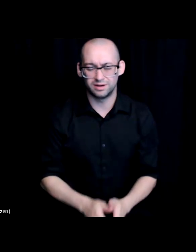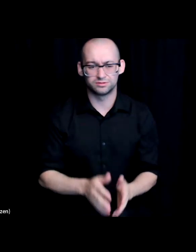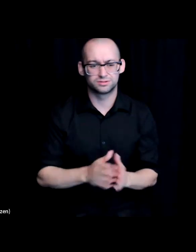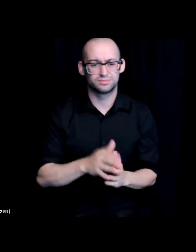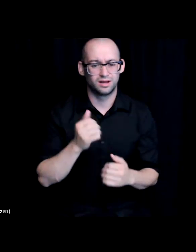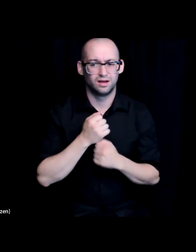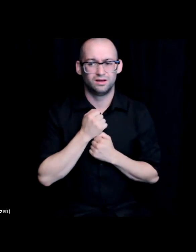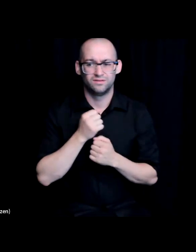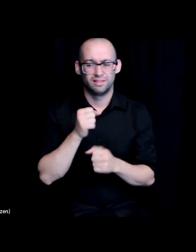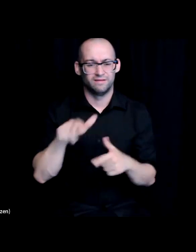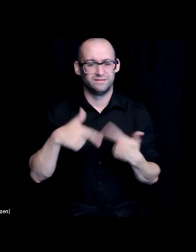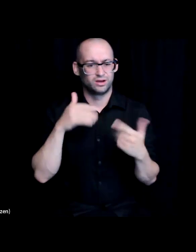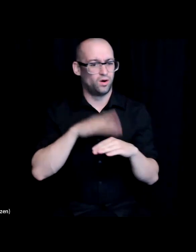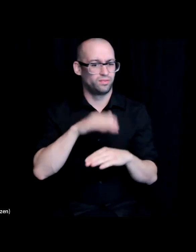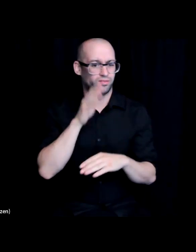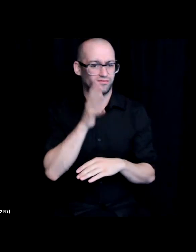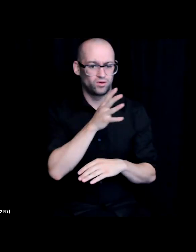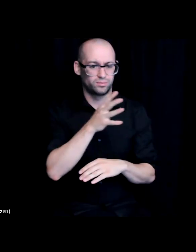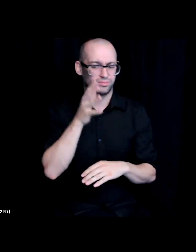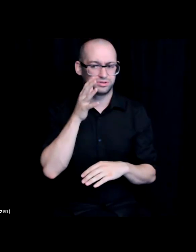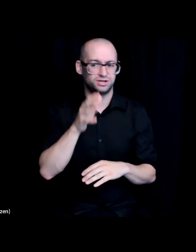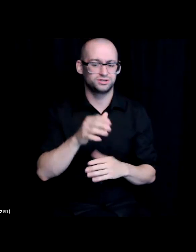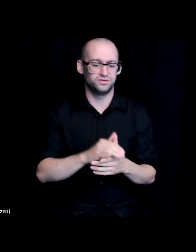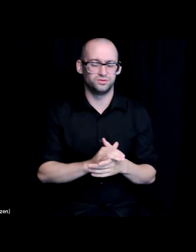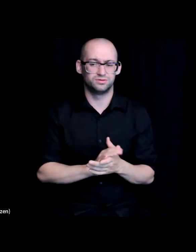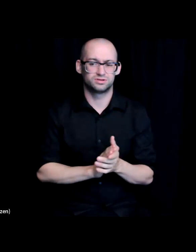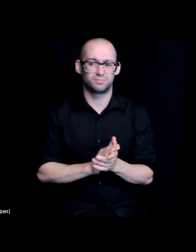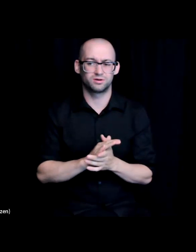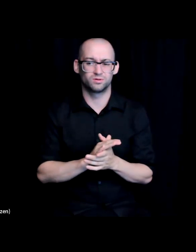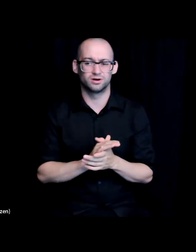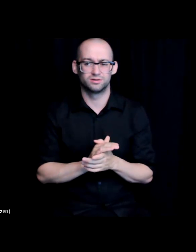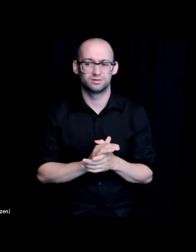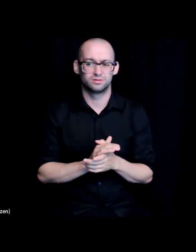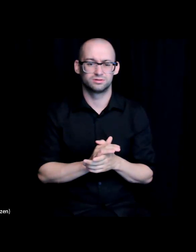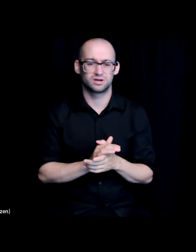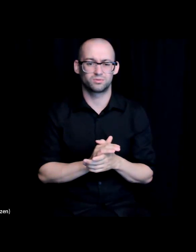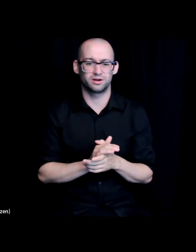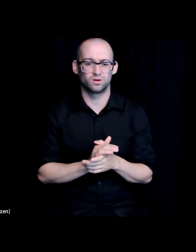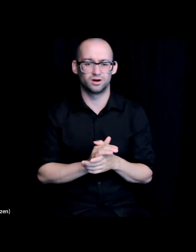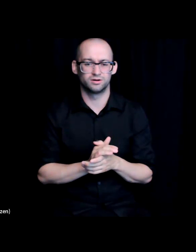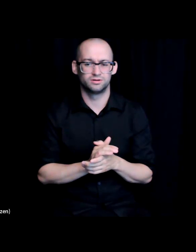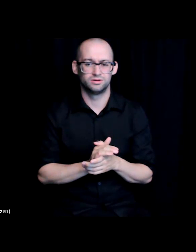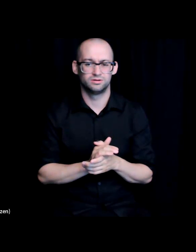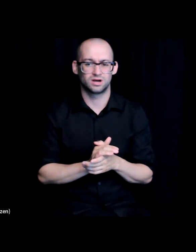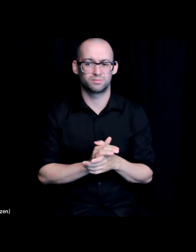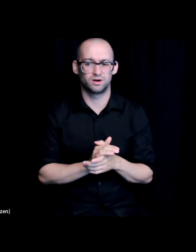the atmosphere. I love the workers we have. But we need to do better. We